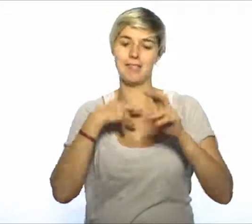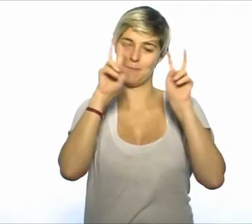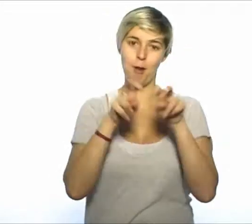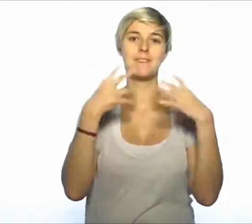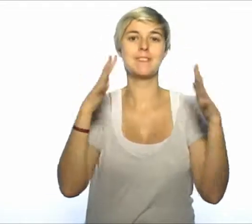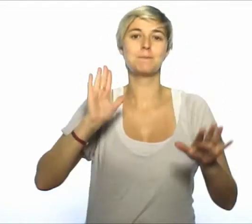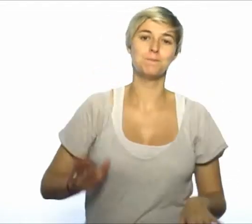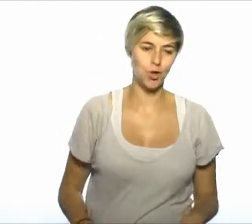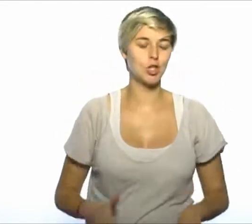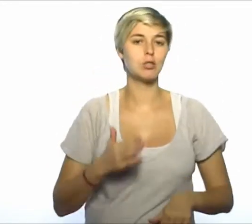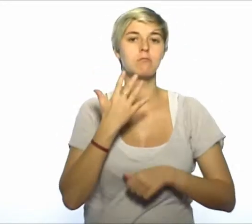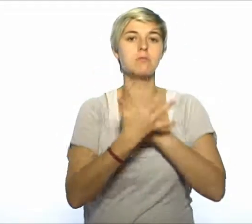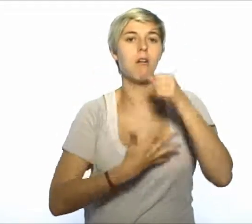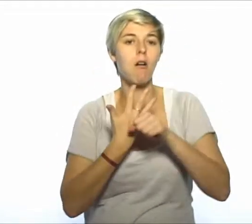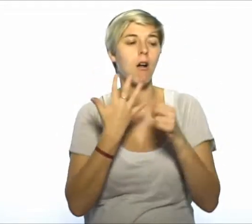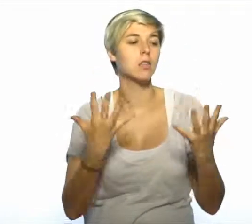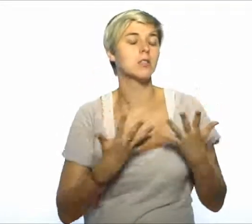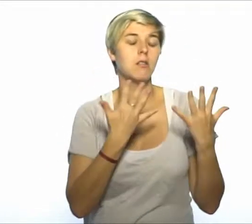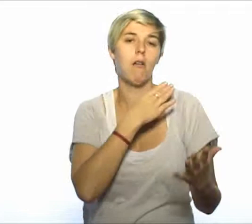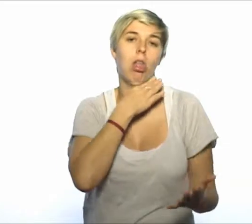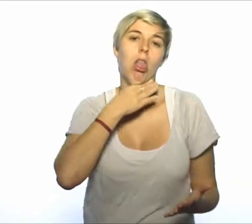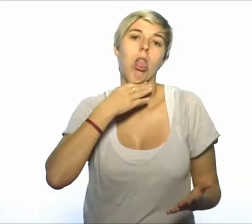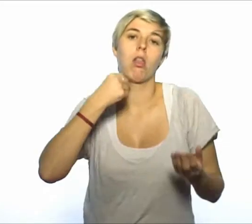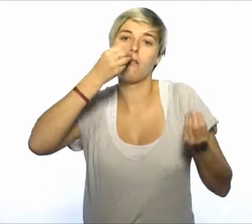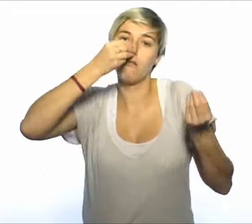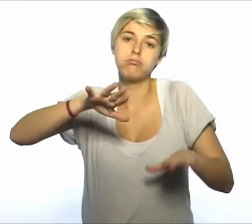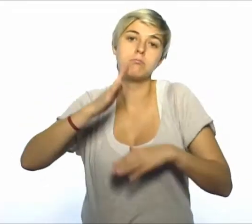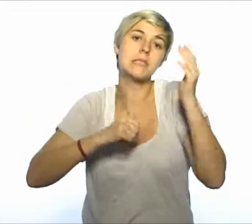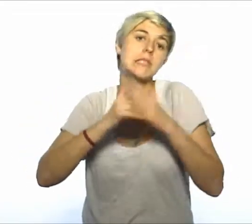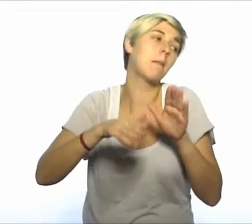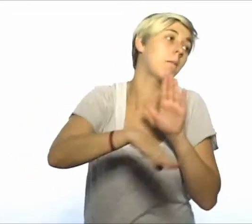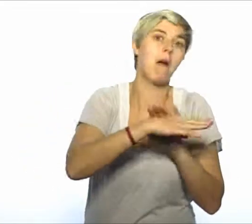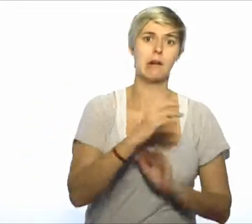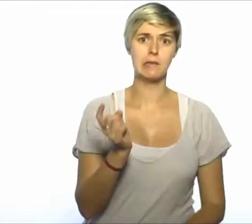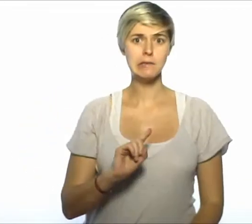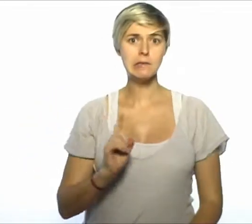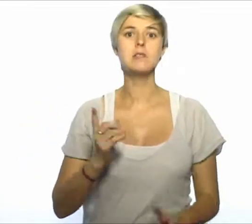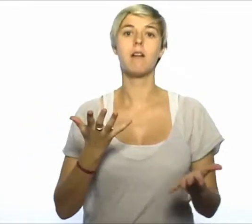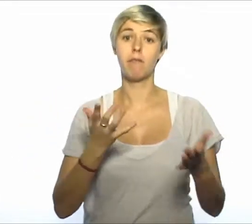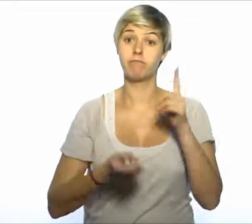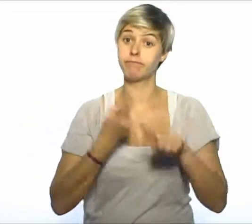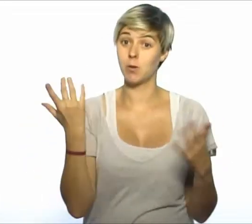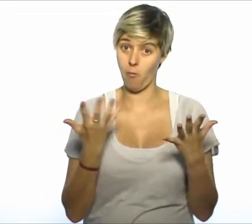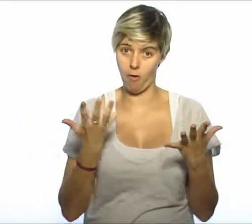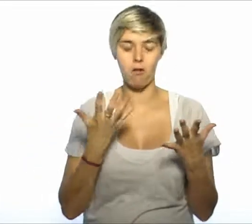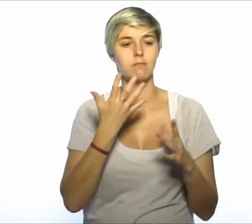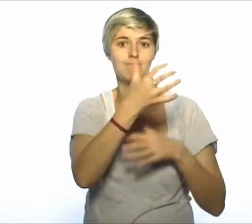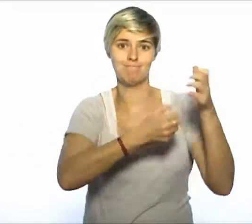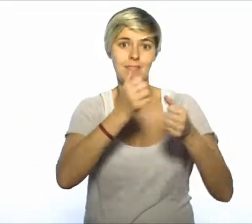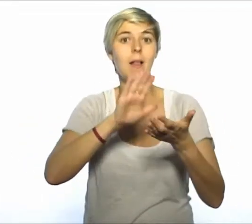end. We are aware that after certification and 5 or 10 years of work, some interpreters have enough and quit. It's important